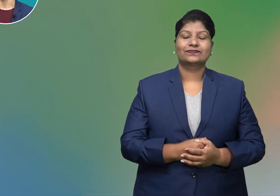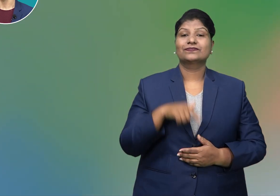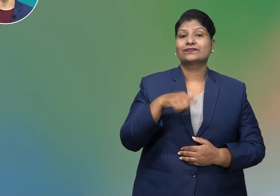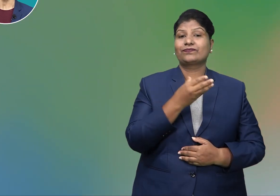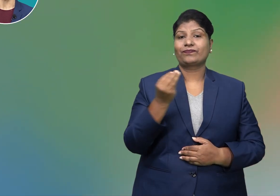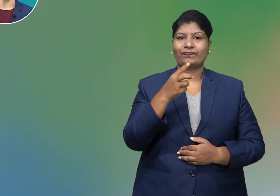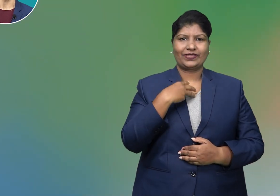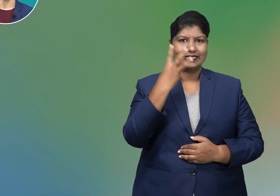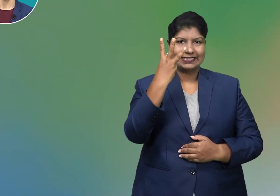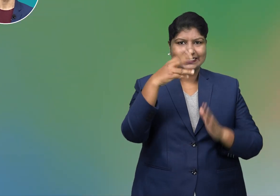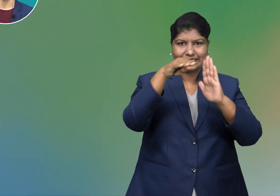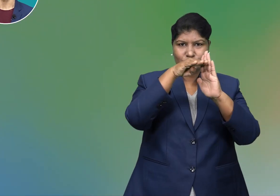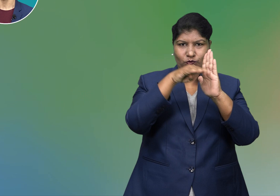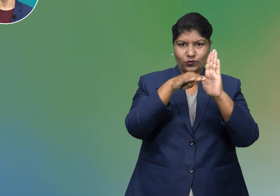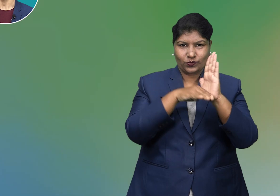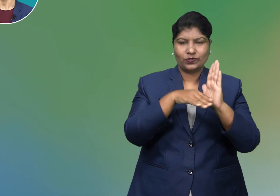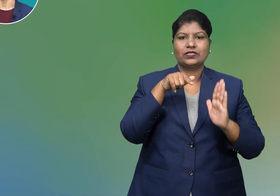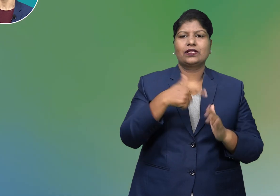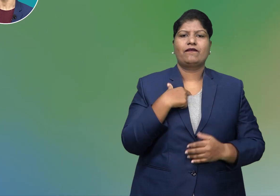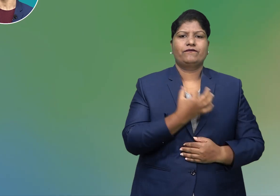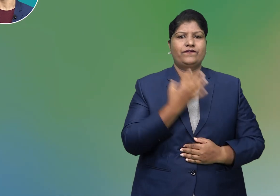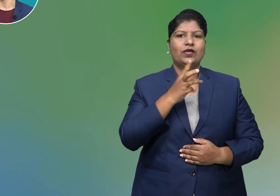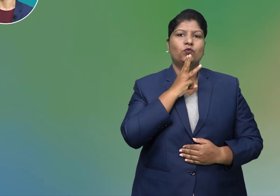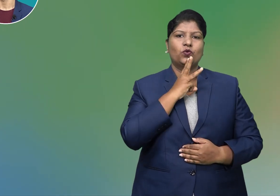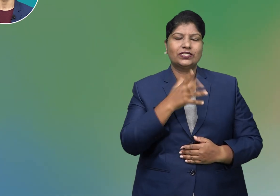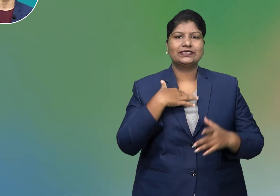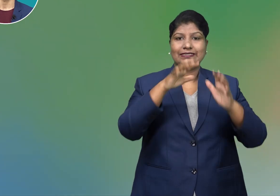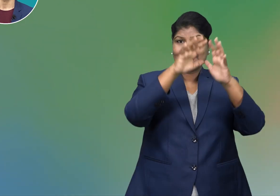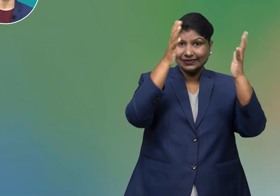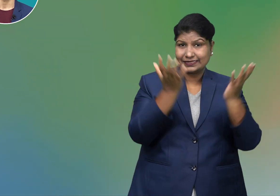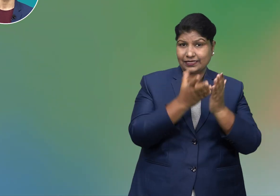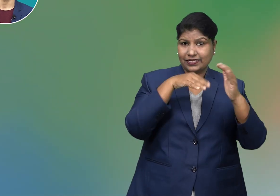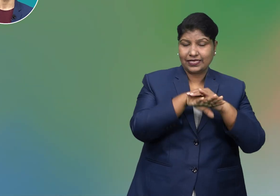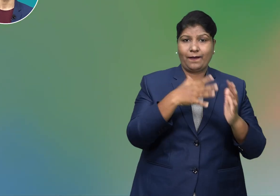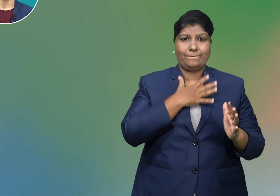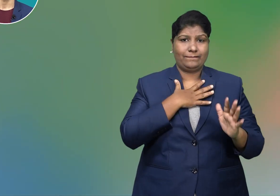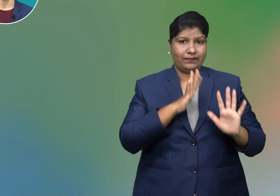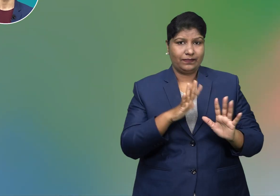And the three zones of a freshwater ecosystem.